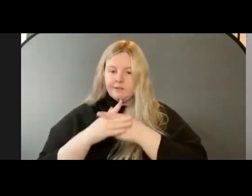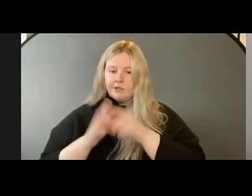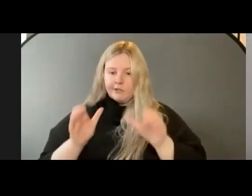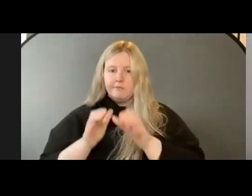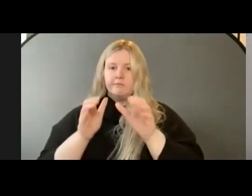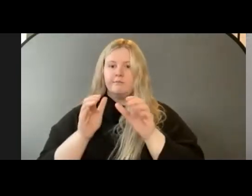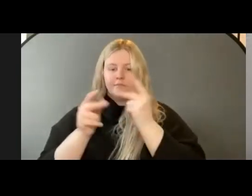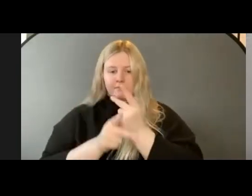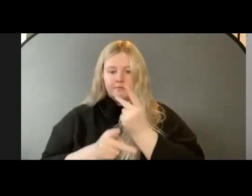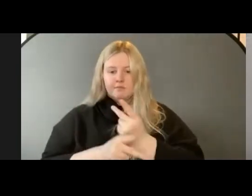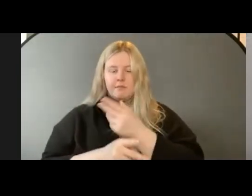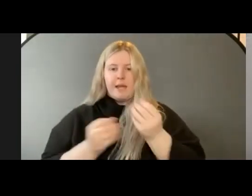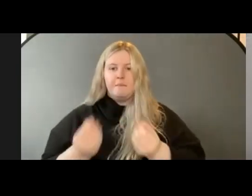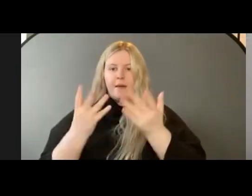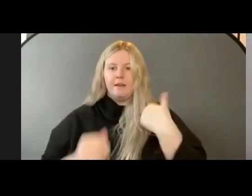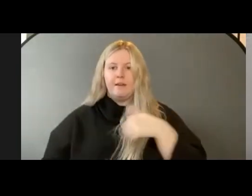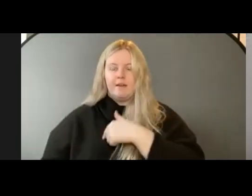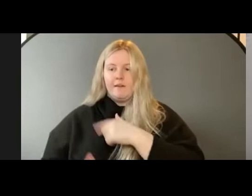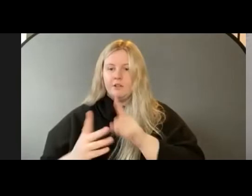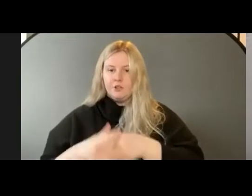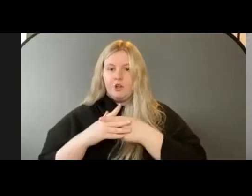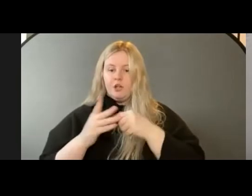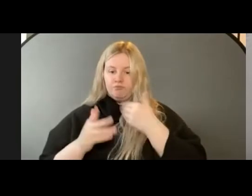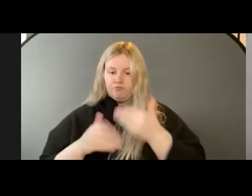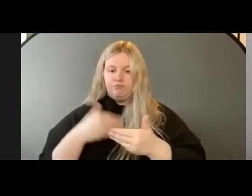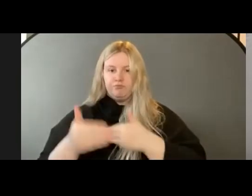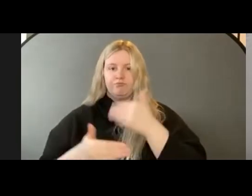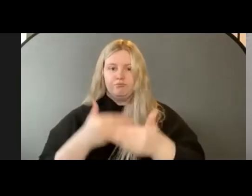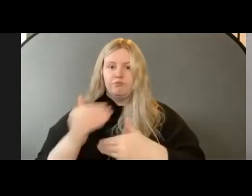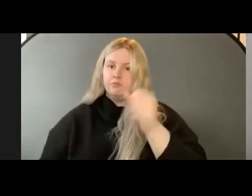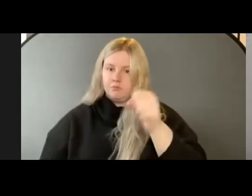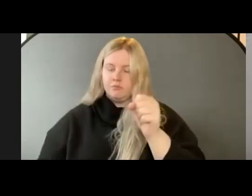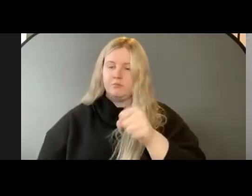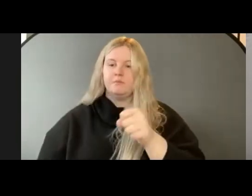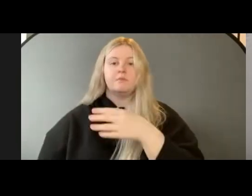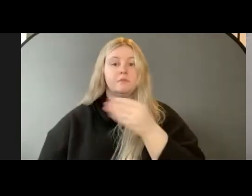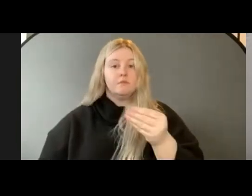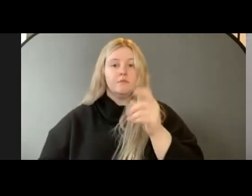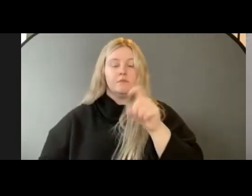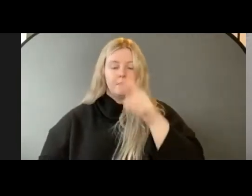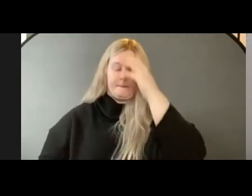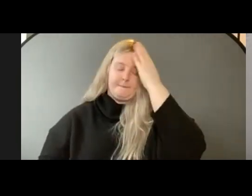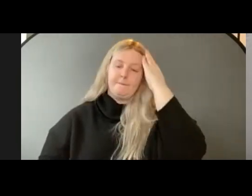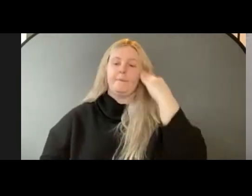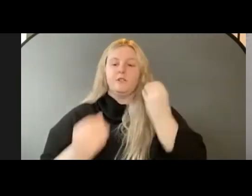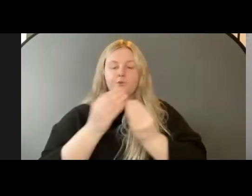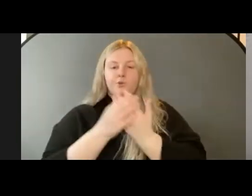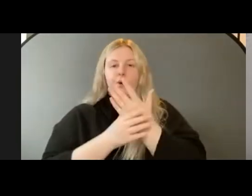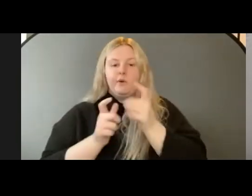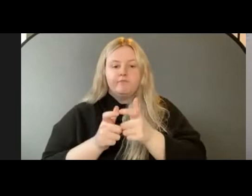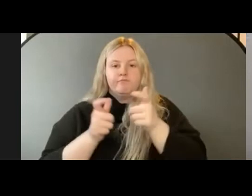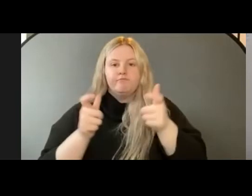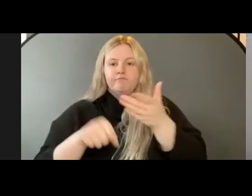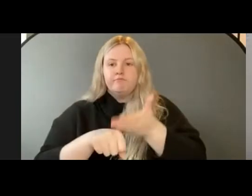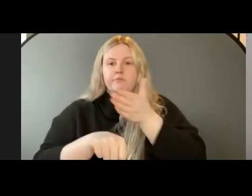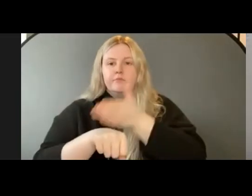a lot of us are starting to take those steps. And we definitely need to grow and learn about from the treatment of older